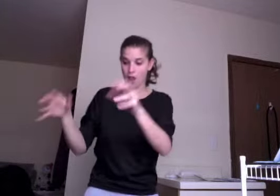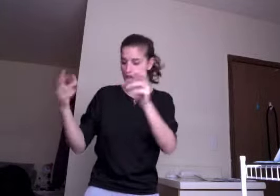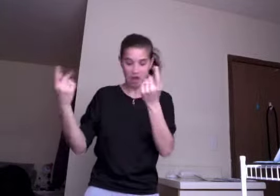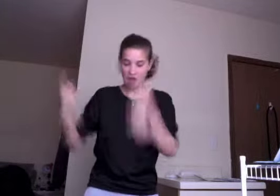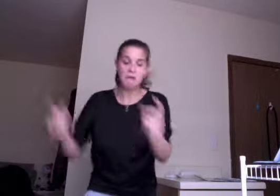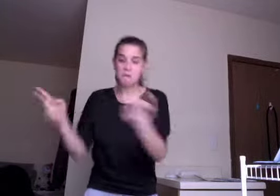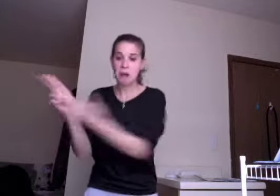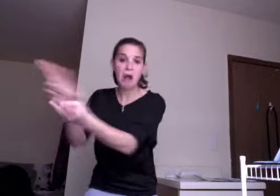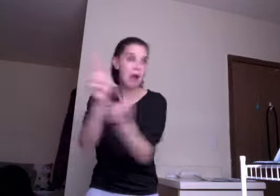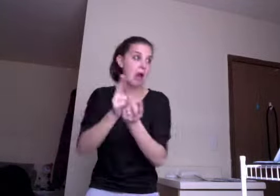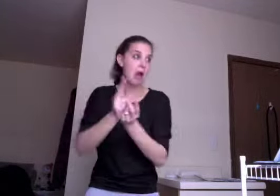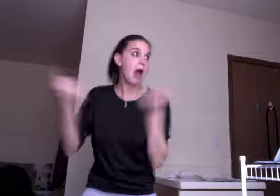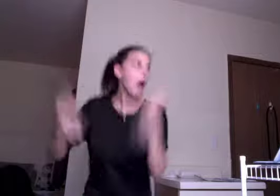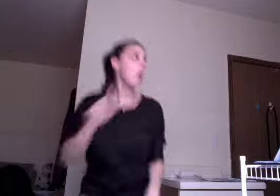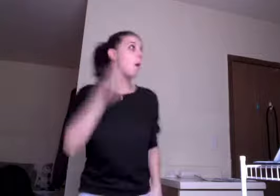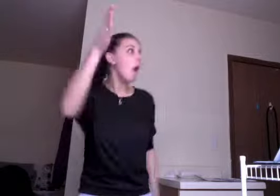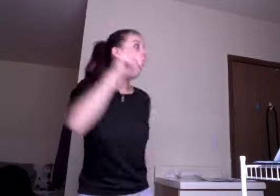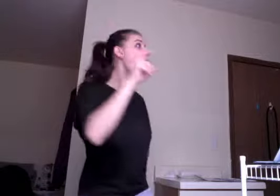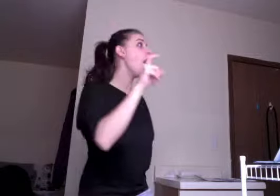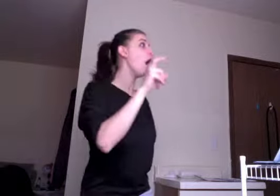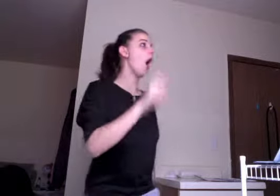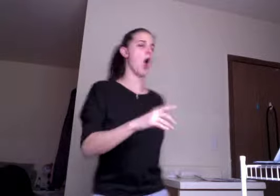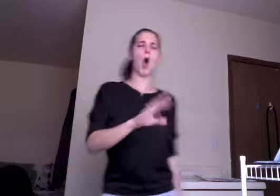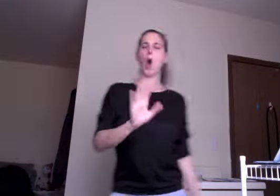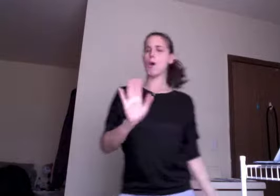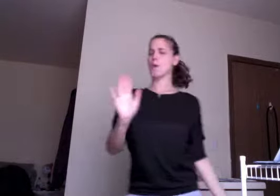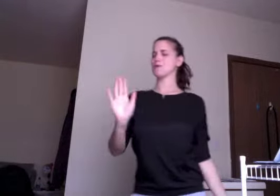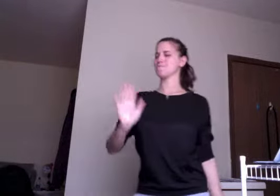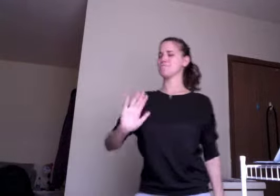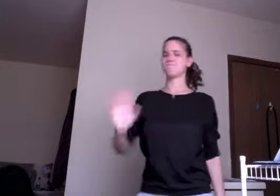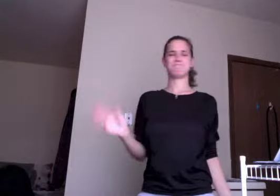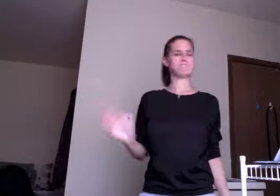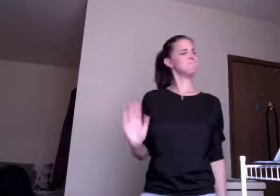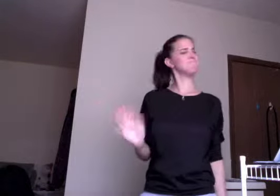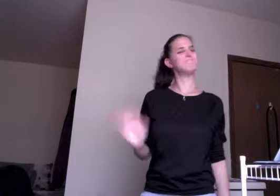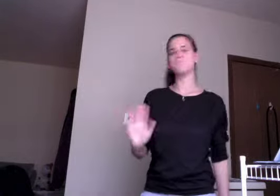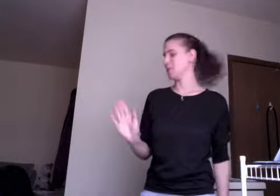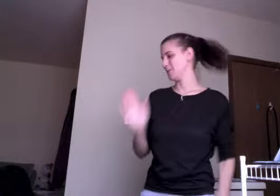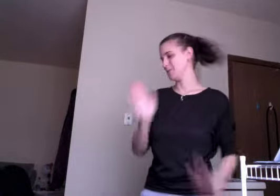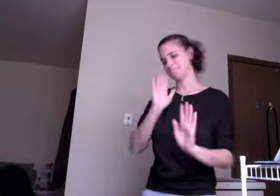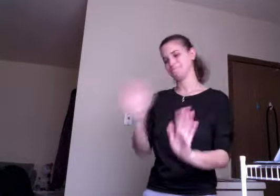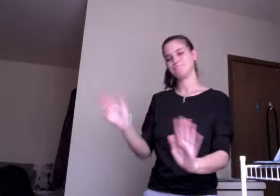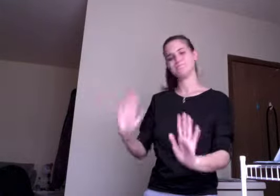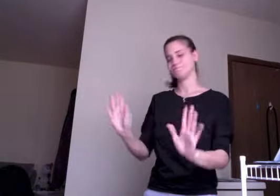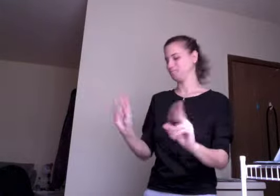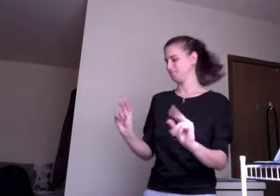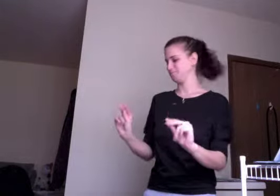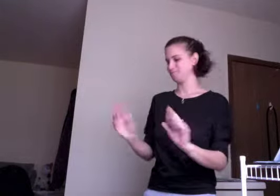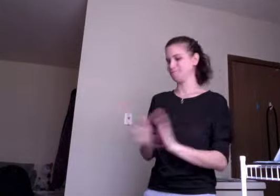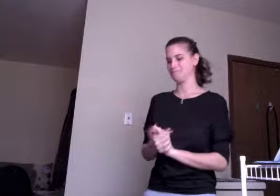mom would that ever happen and I said oh no no that's not how we do it